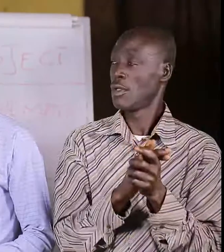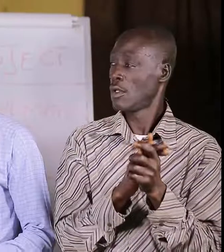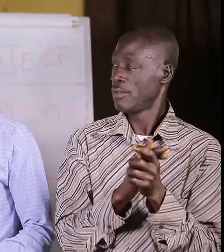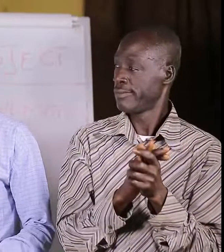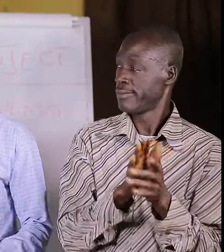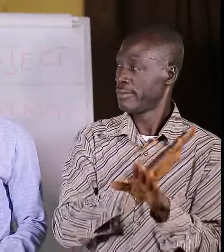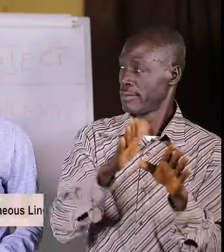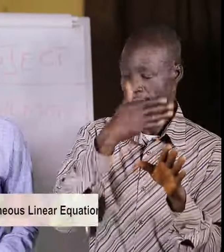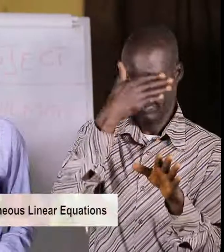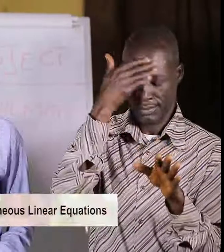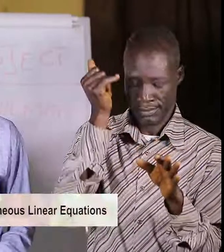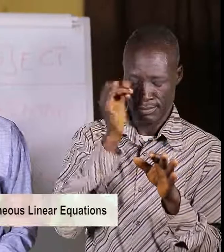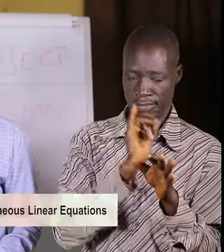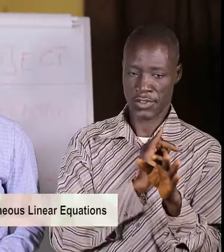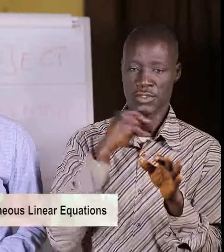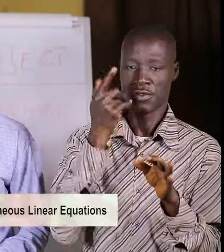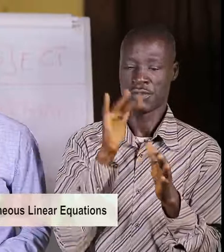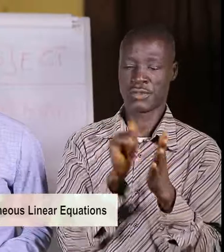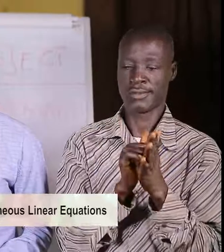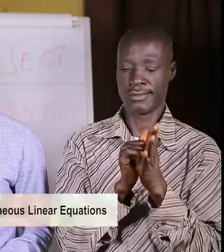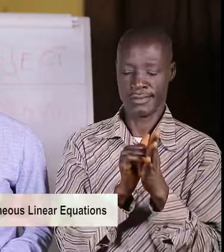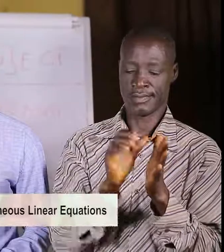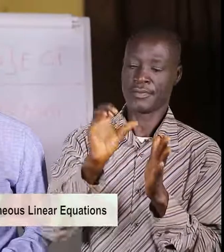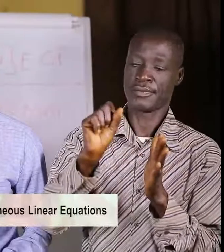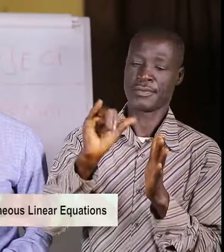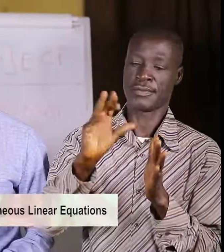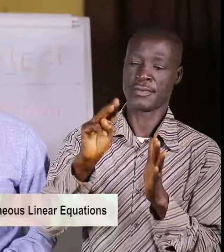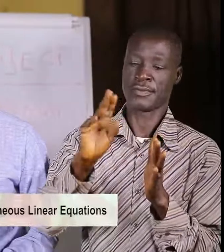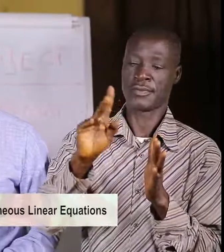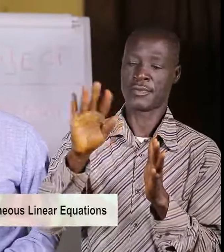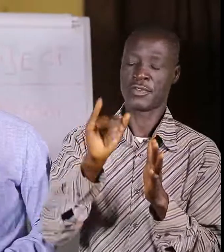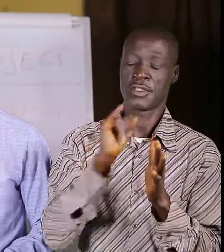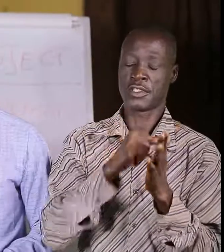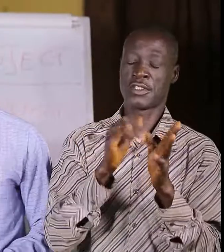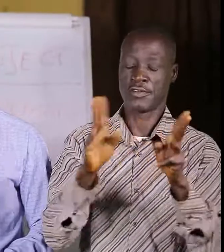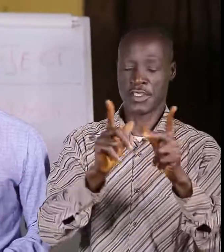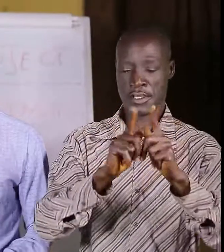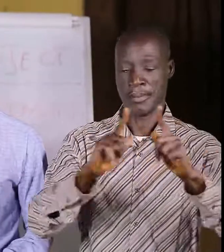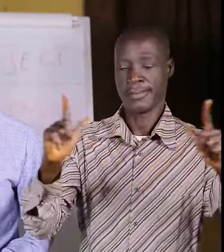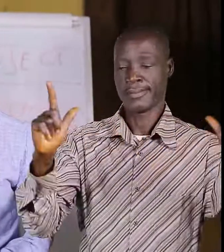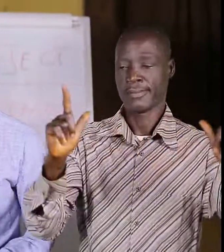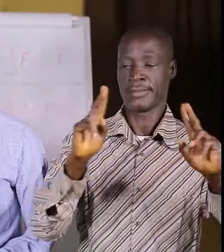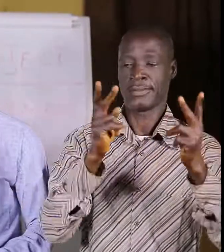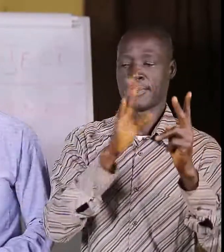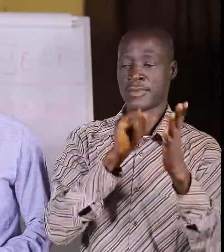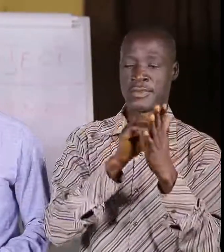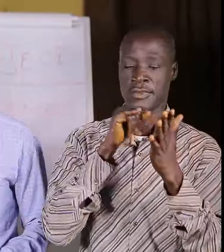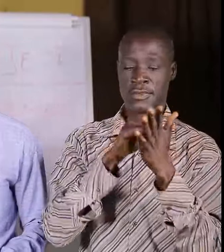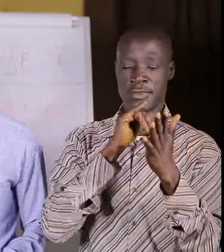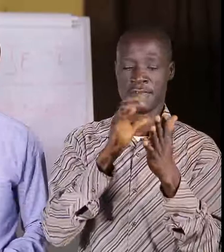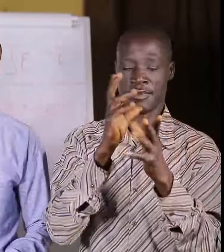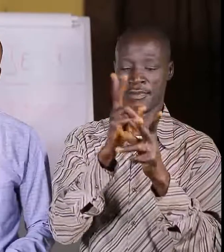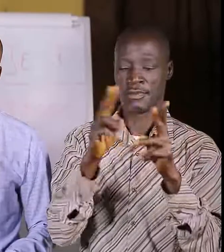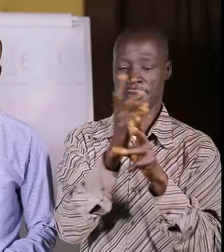forget, I have told you before that simultaneous equations is a very broad topic. It therefore needs careful attention